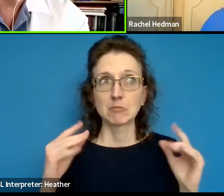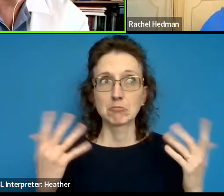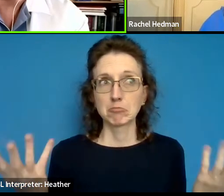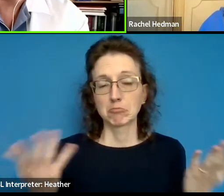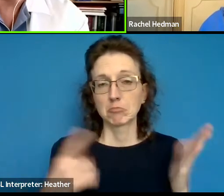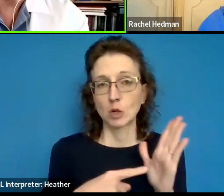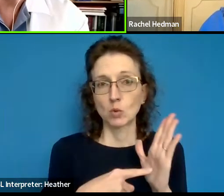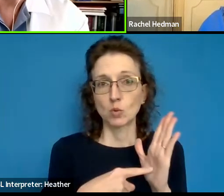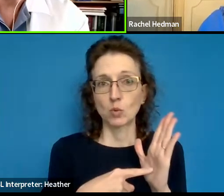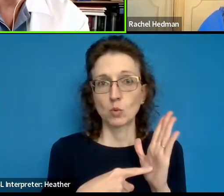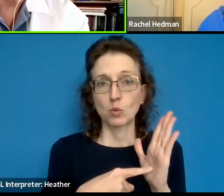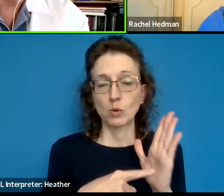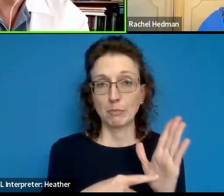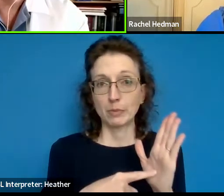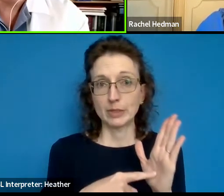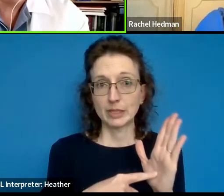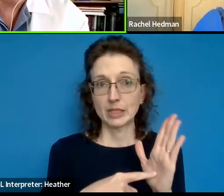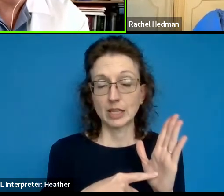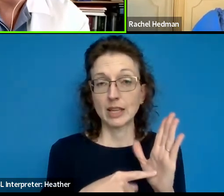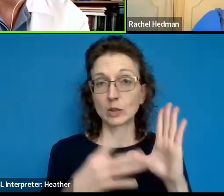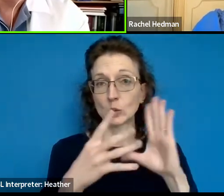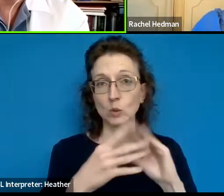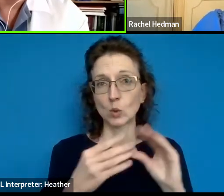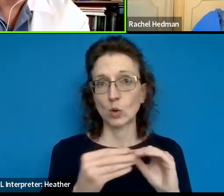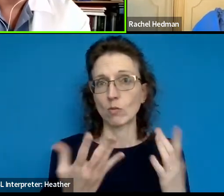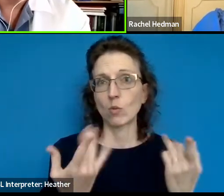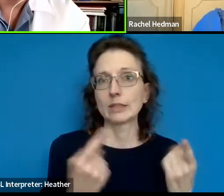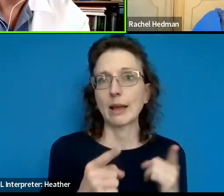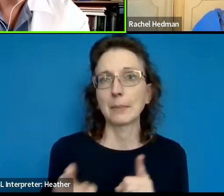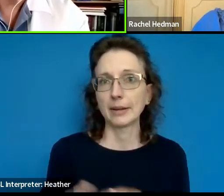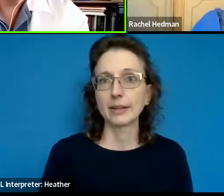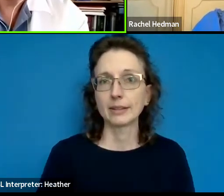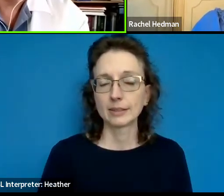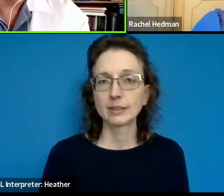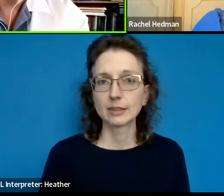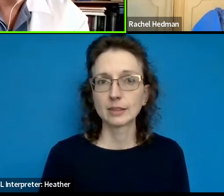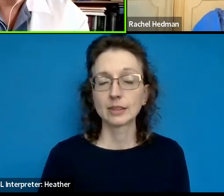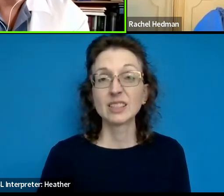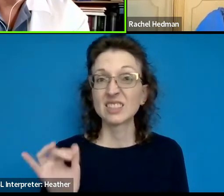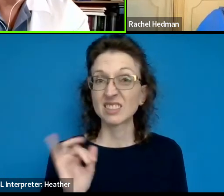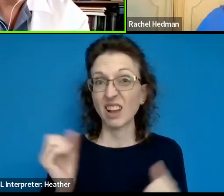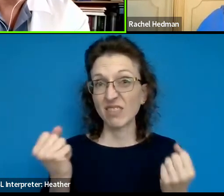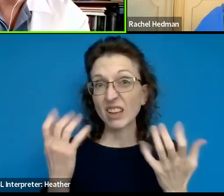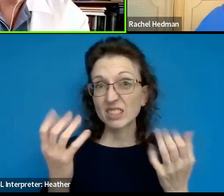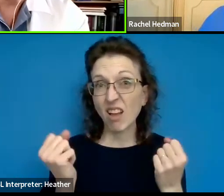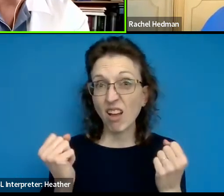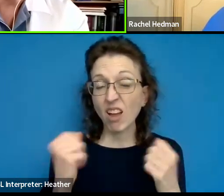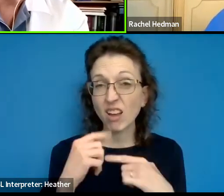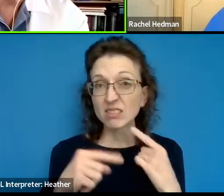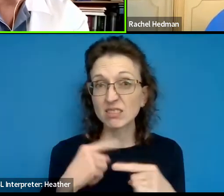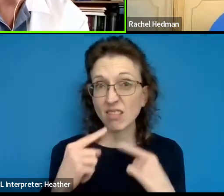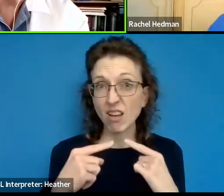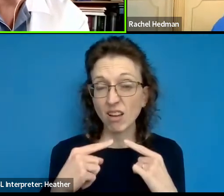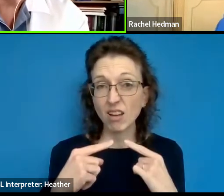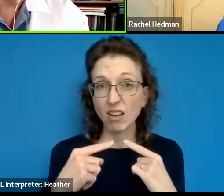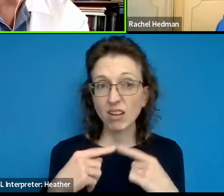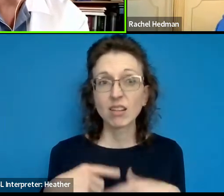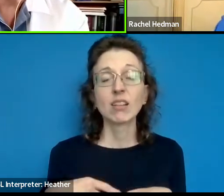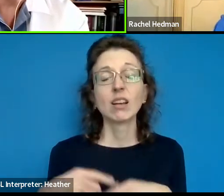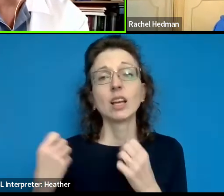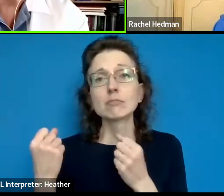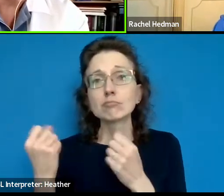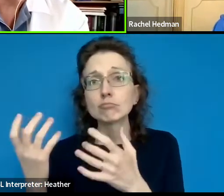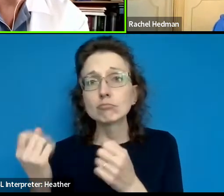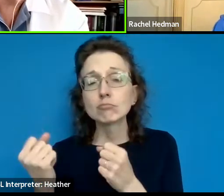representation of the story. So they're like sign language. So in sign language, where you